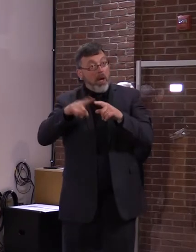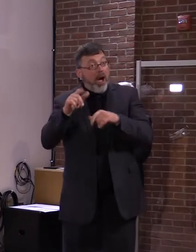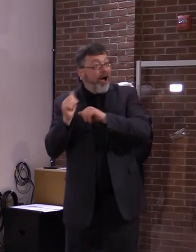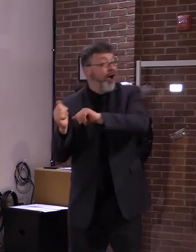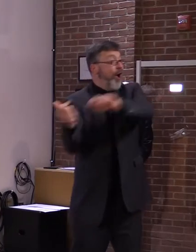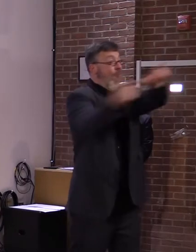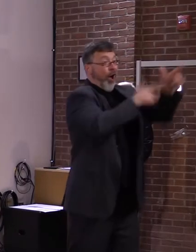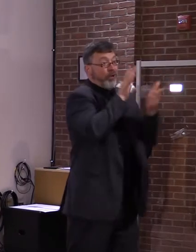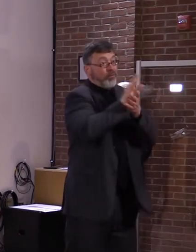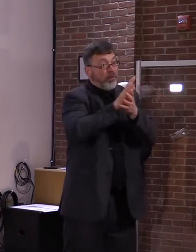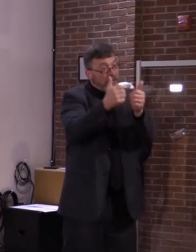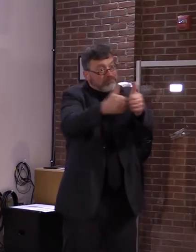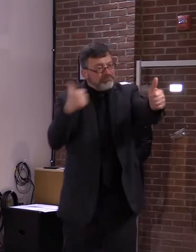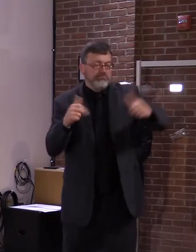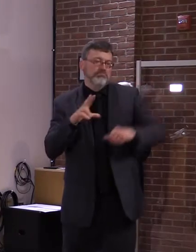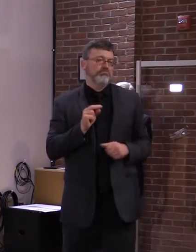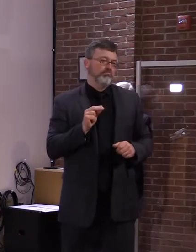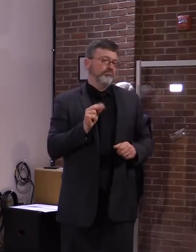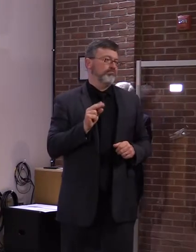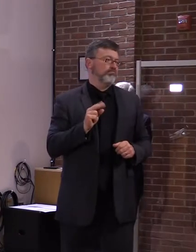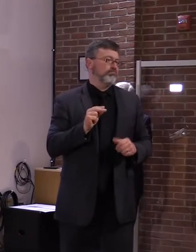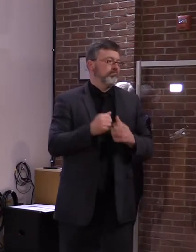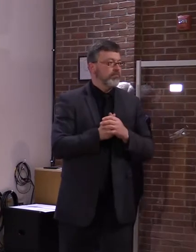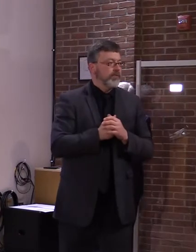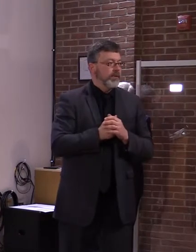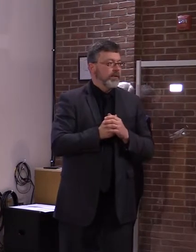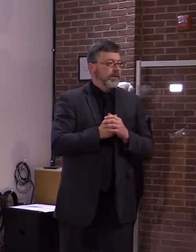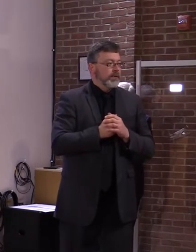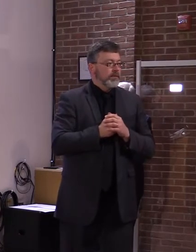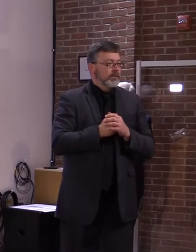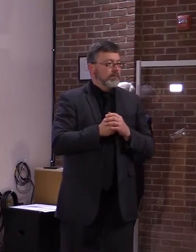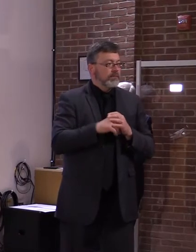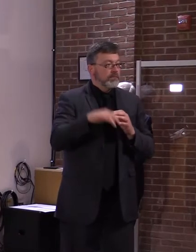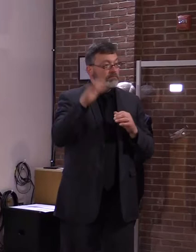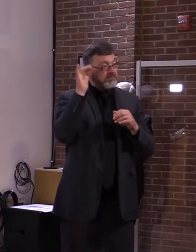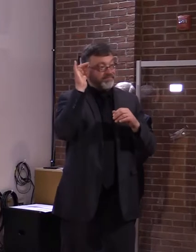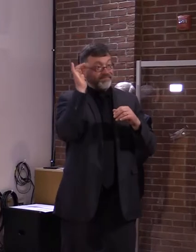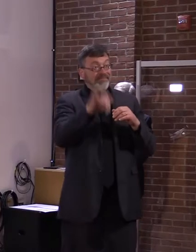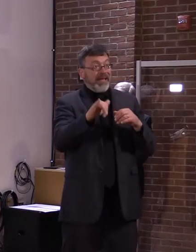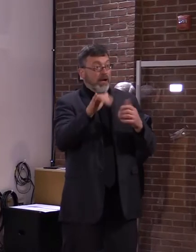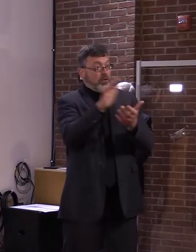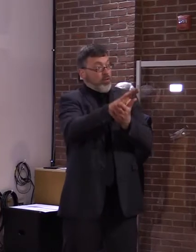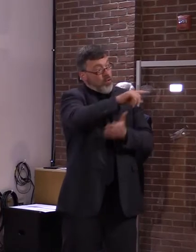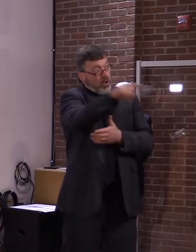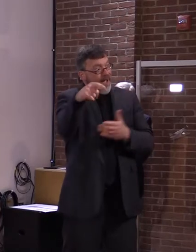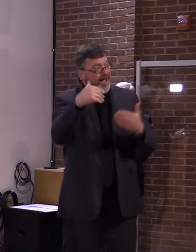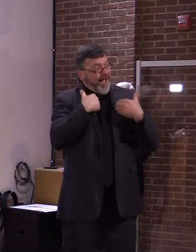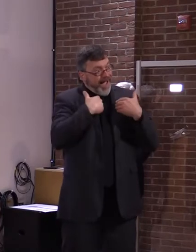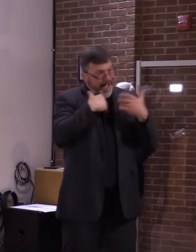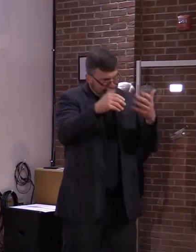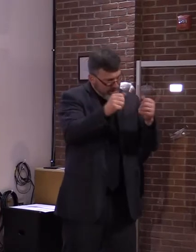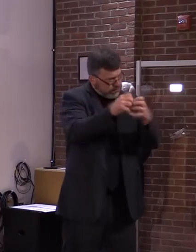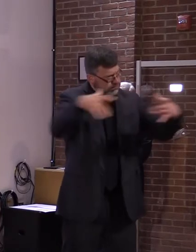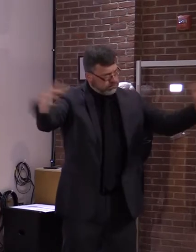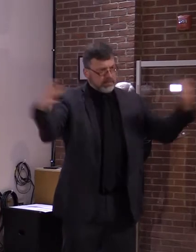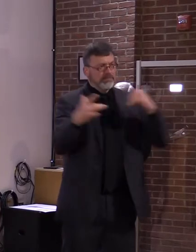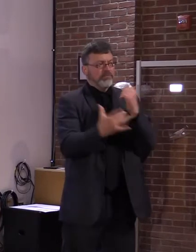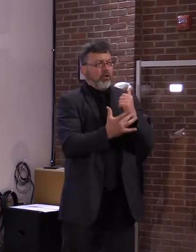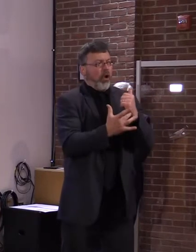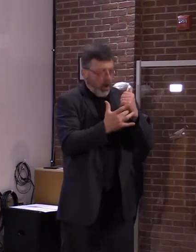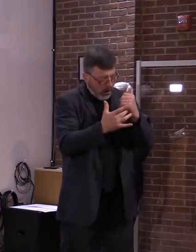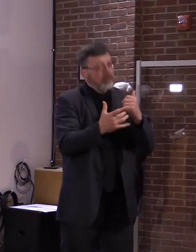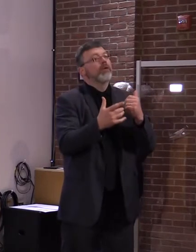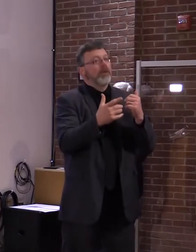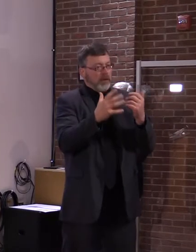expanded our use of technology in schools as a result of the pandemic, both for student learning and teacher professional development. This was a positive outcome